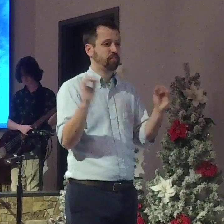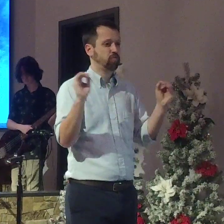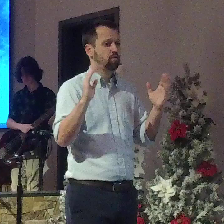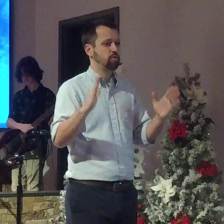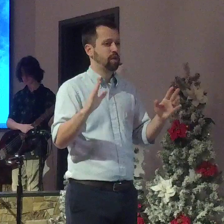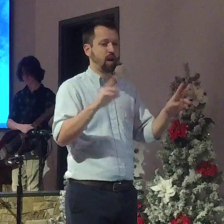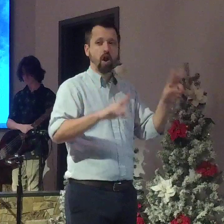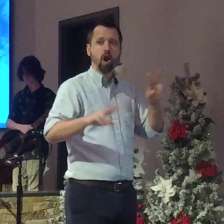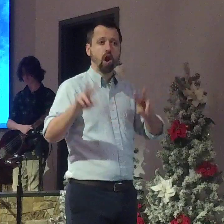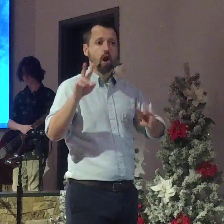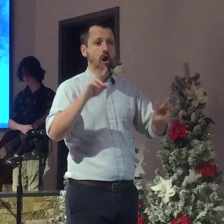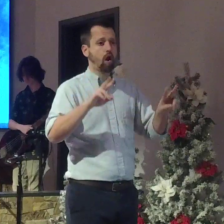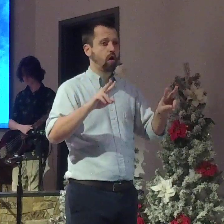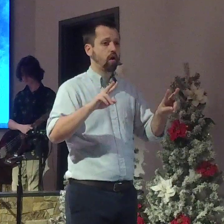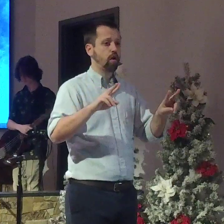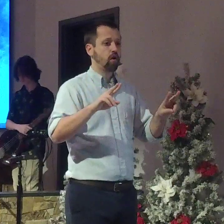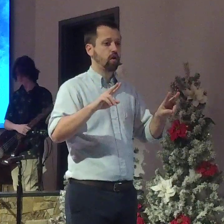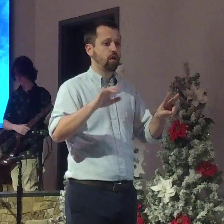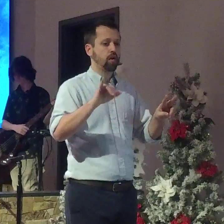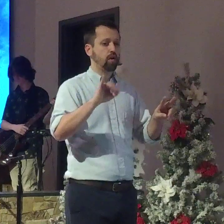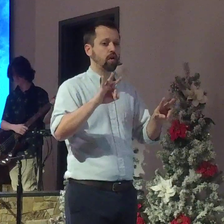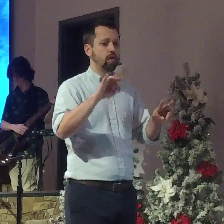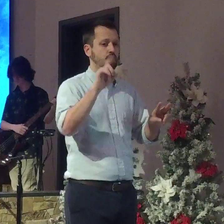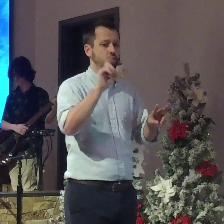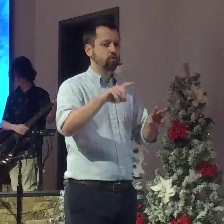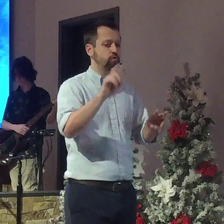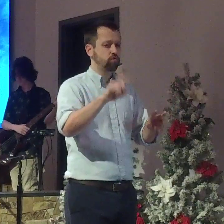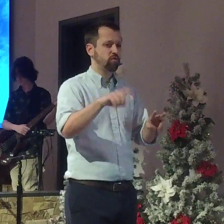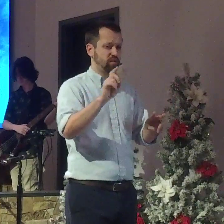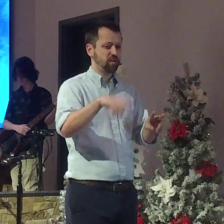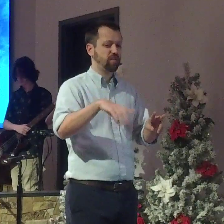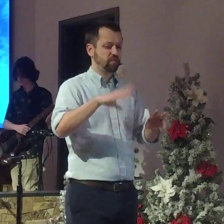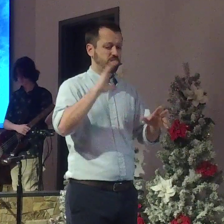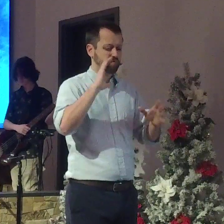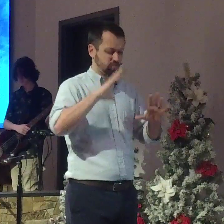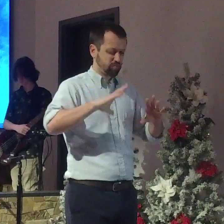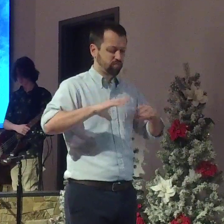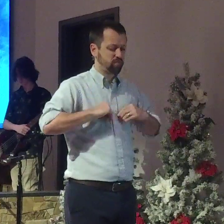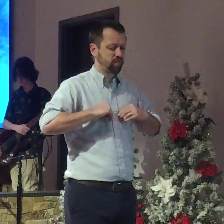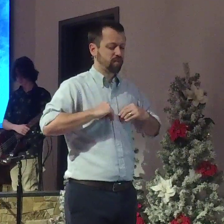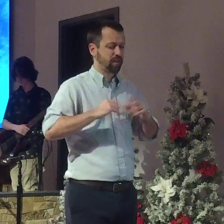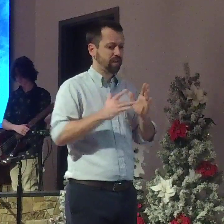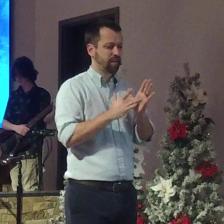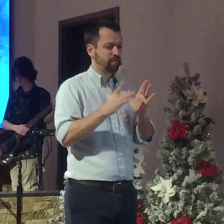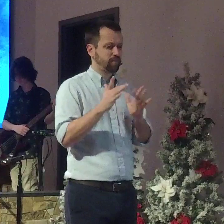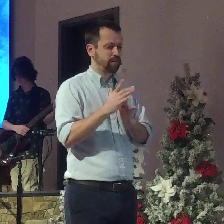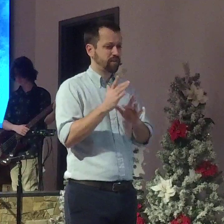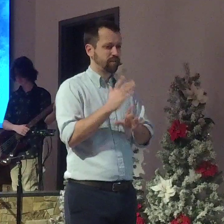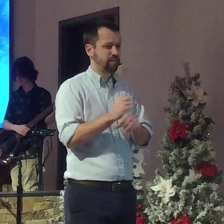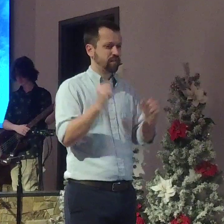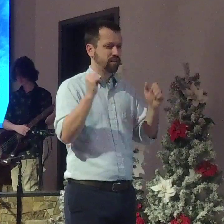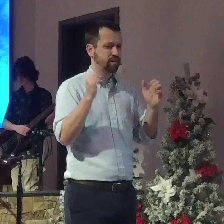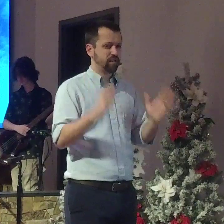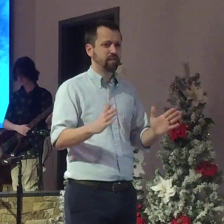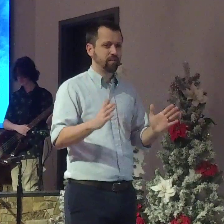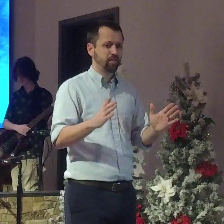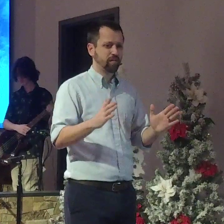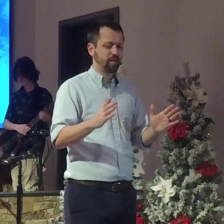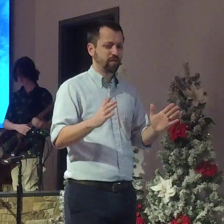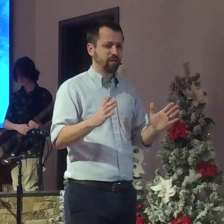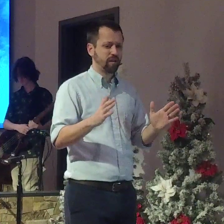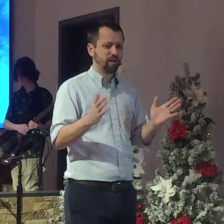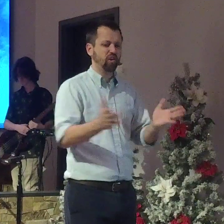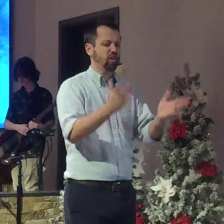time together. We thank you for this worship service. With your head still bowed and your eyes still closed, maybe you're here today and you don't have